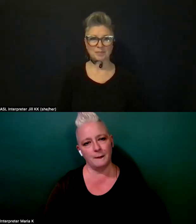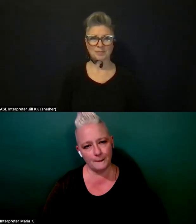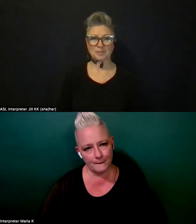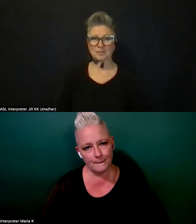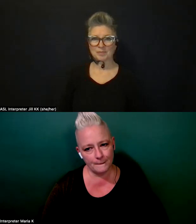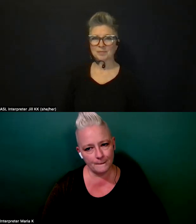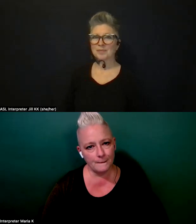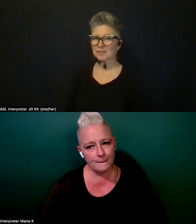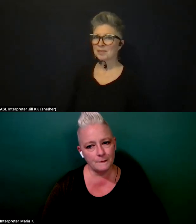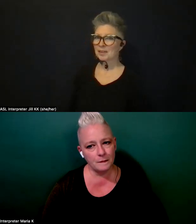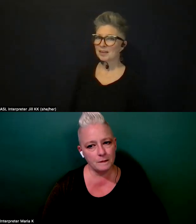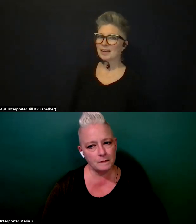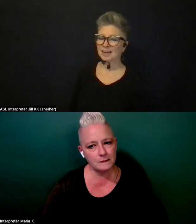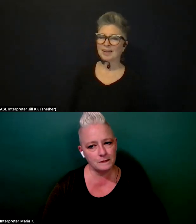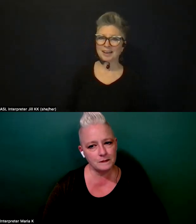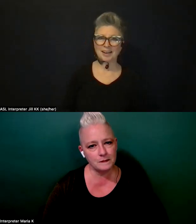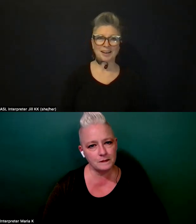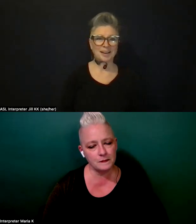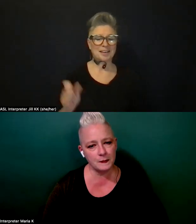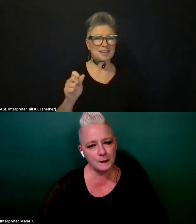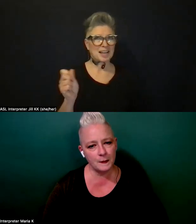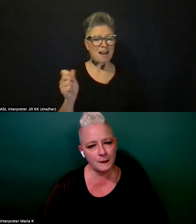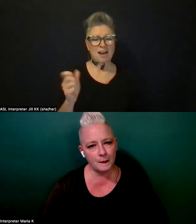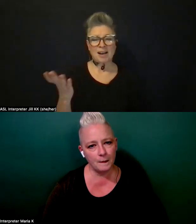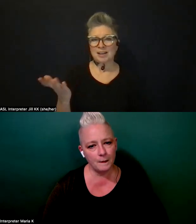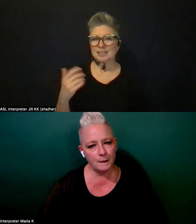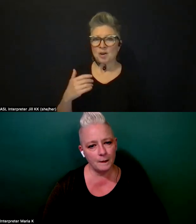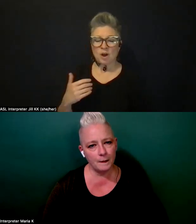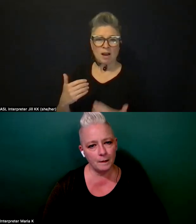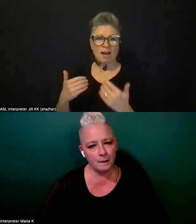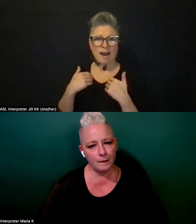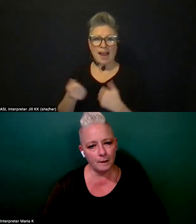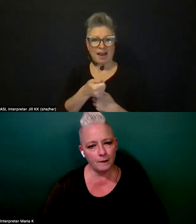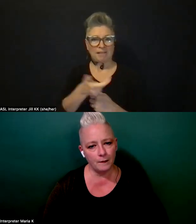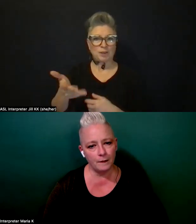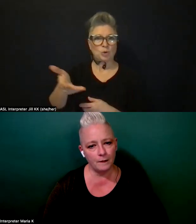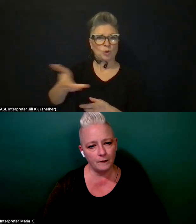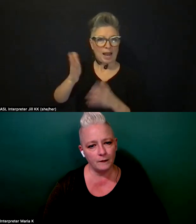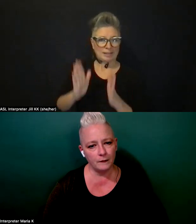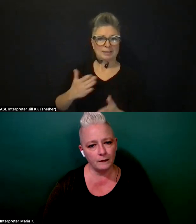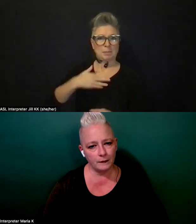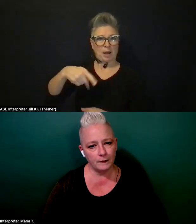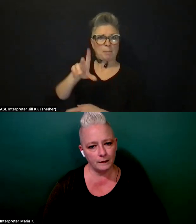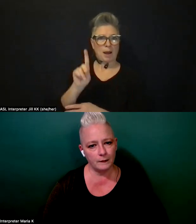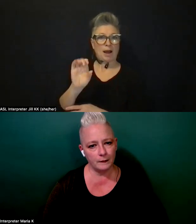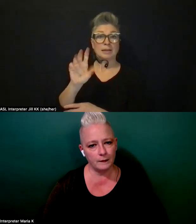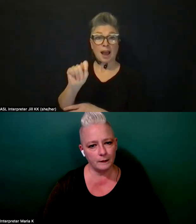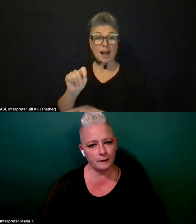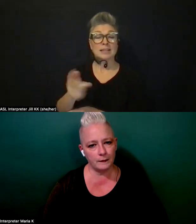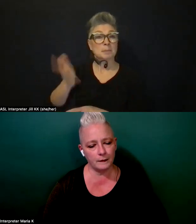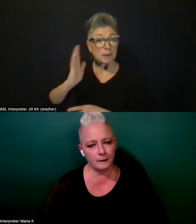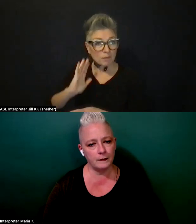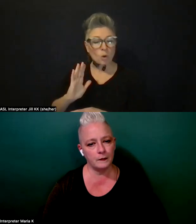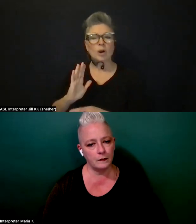yeah, yeah. I was telling like I had a few guests on my podcast before I went off to Christmas